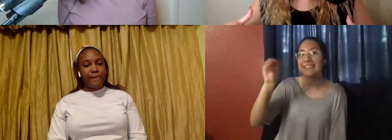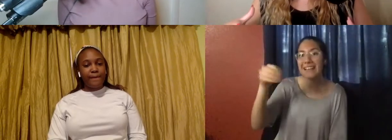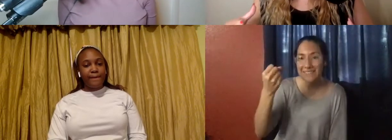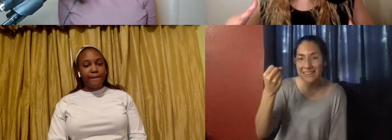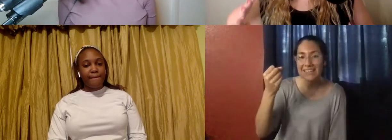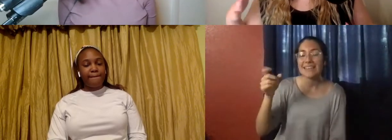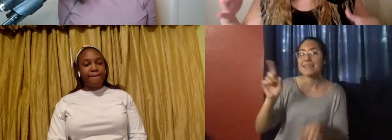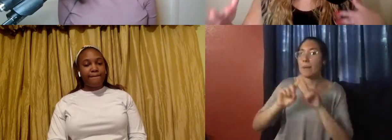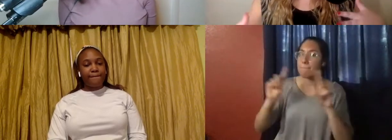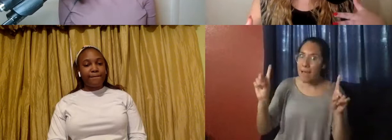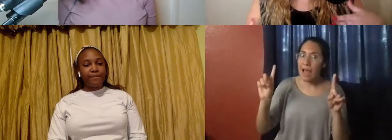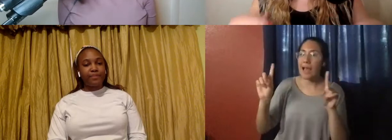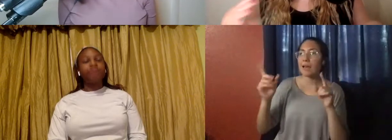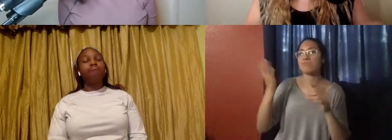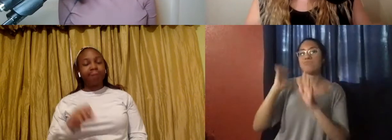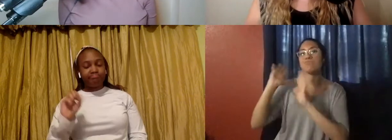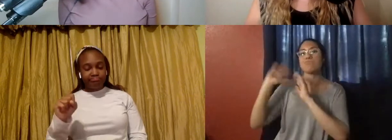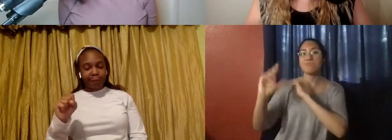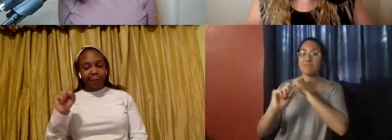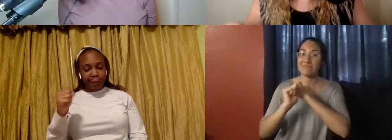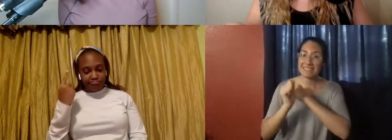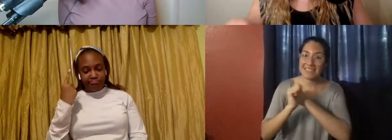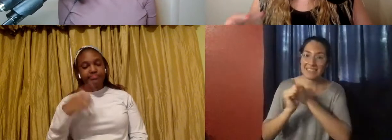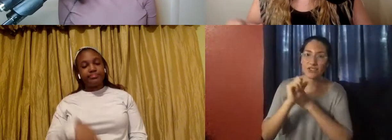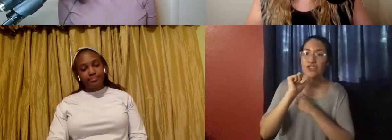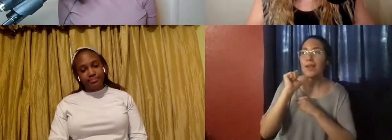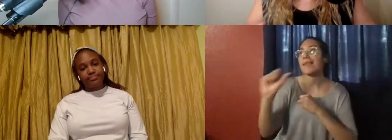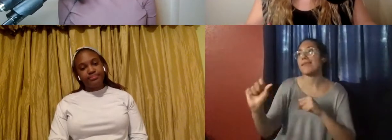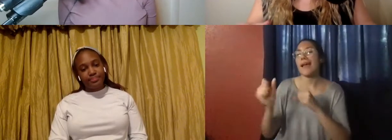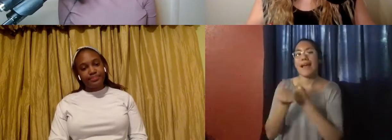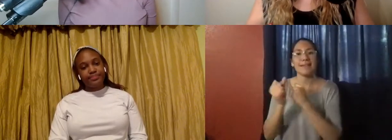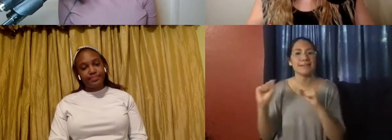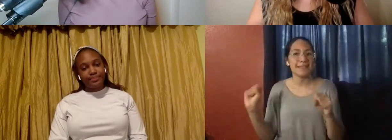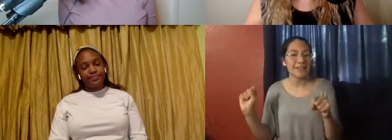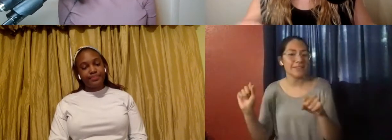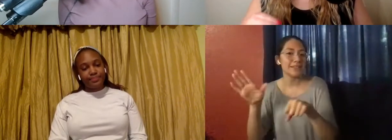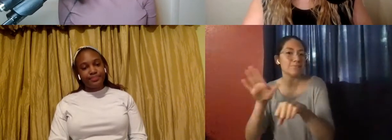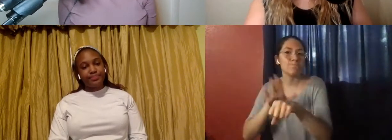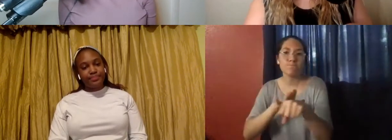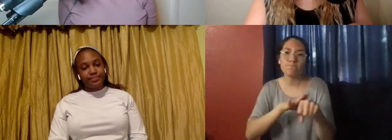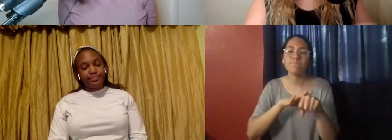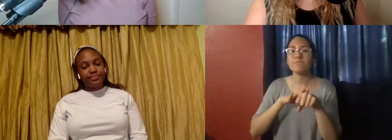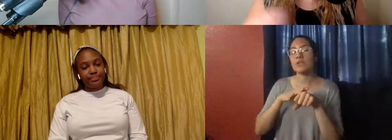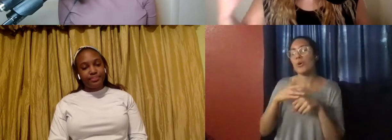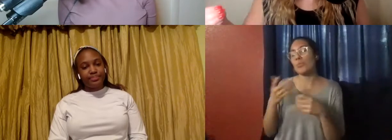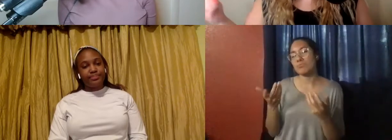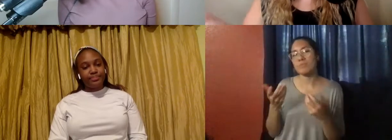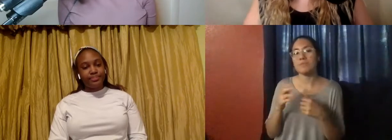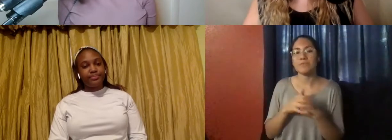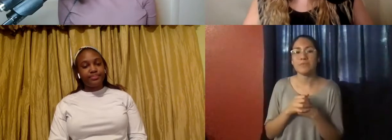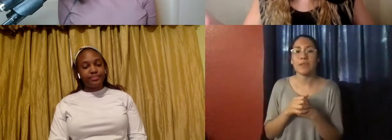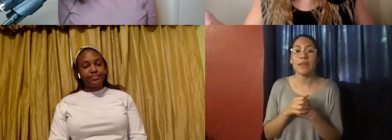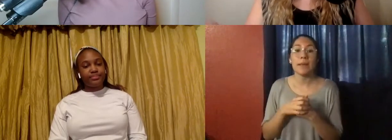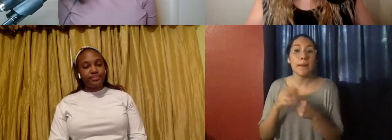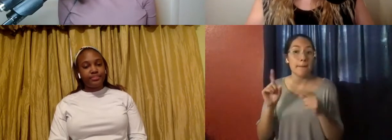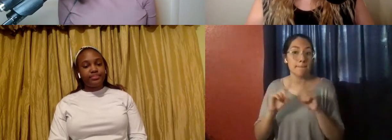kind of dangerous. There weren't as many safety precautions around it, so it was kind of shied away from. But as there have been